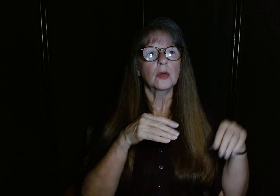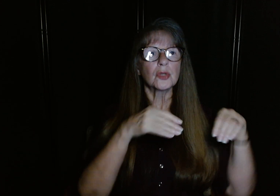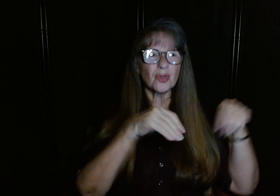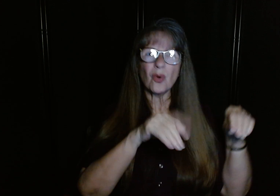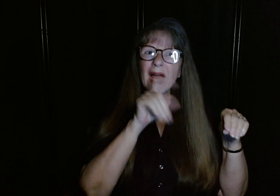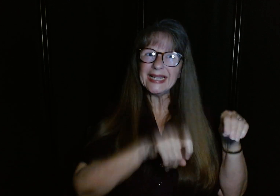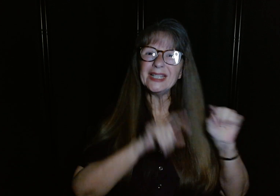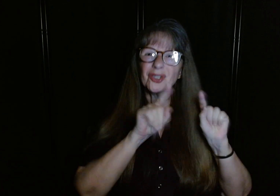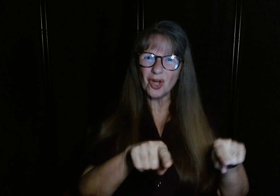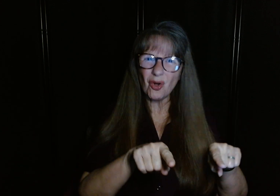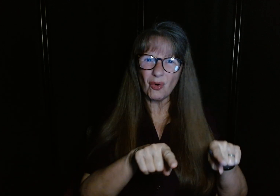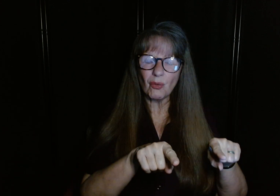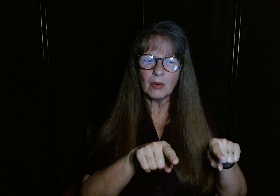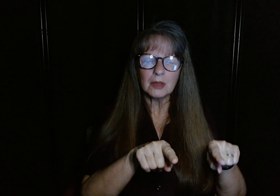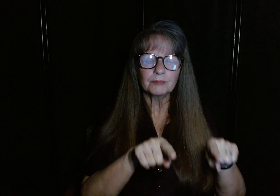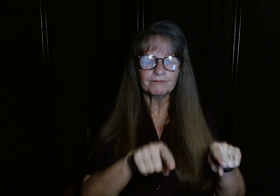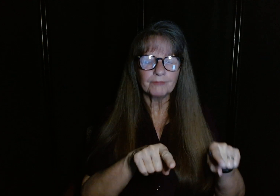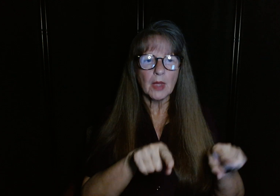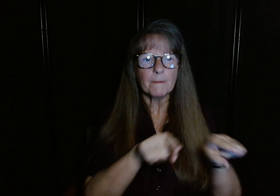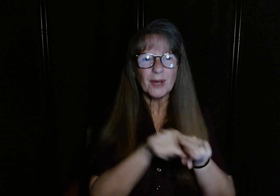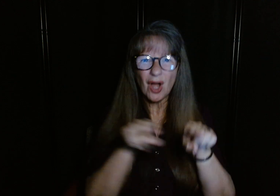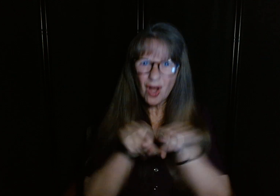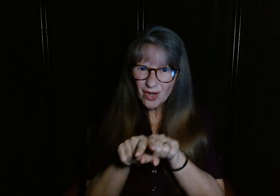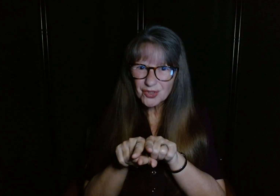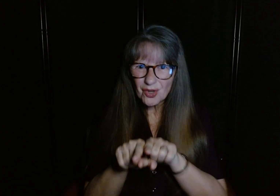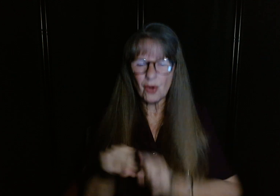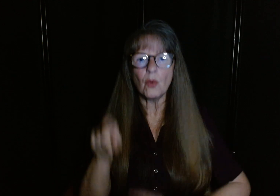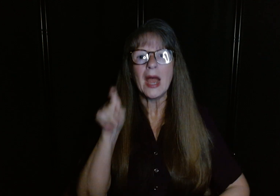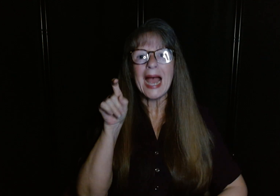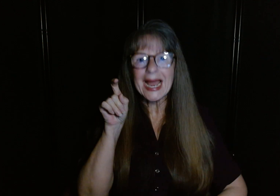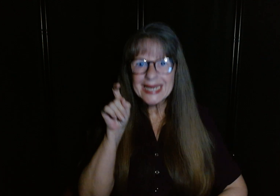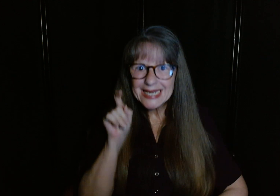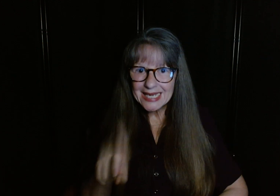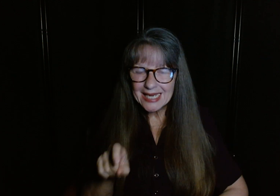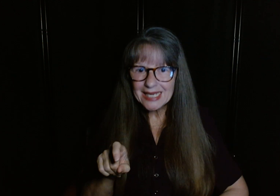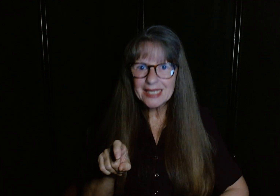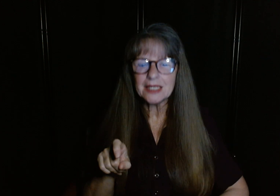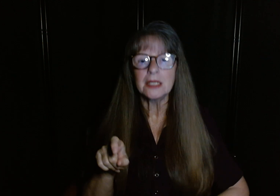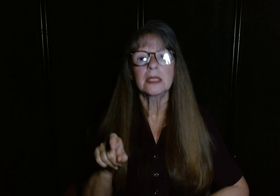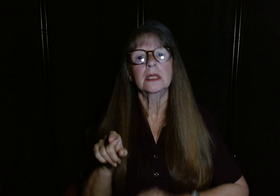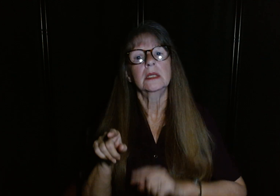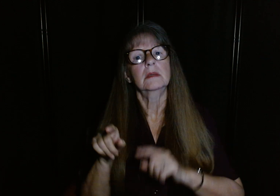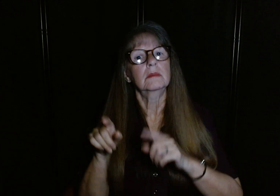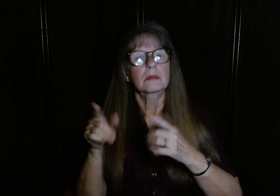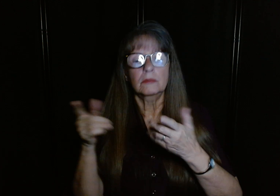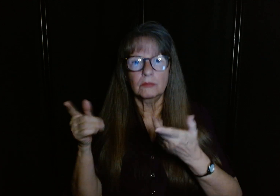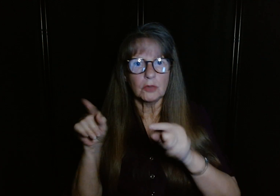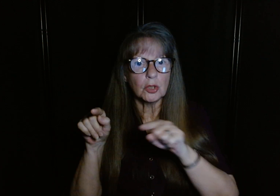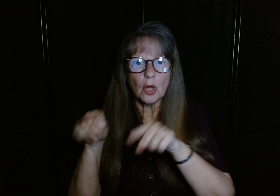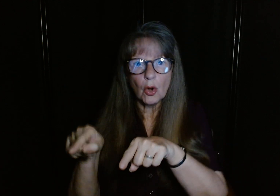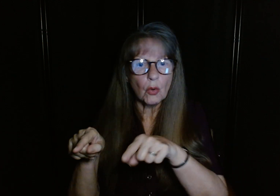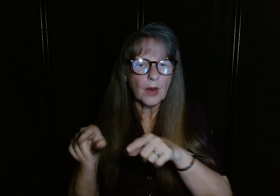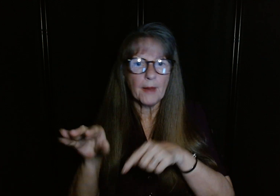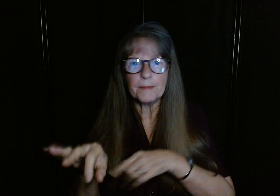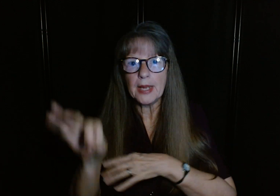store, I need to go, but also I need to go and pick